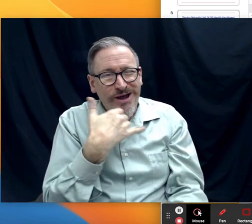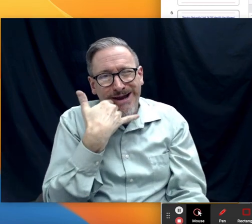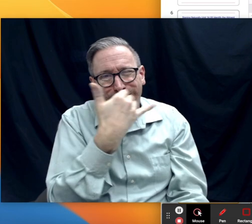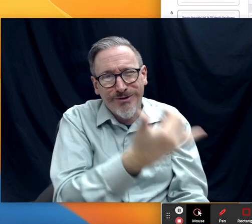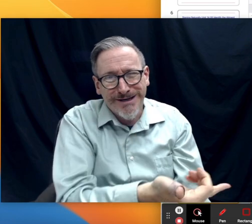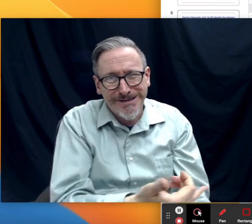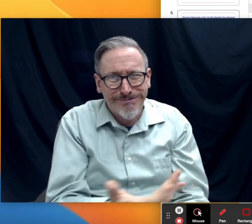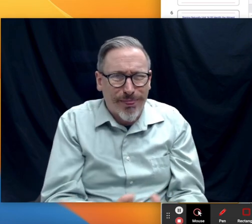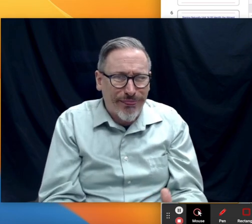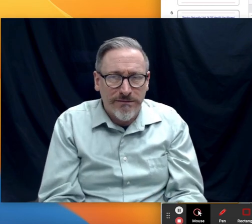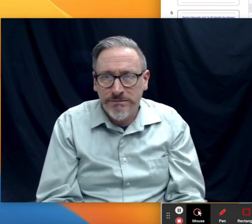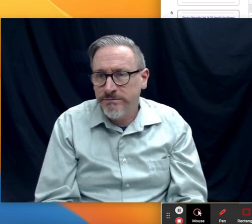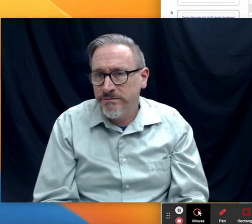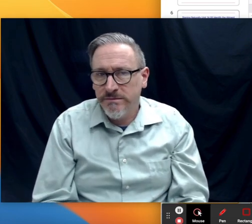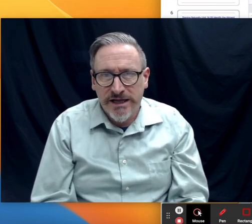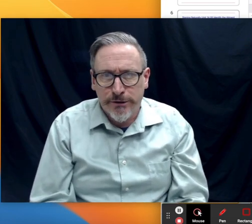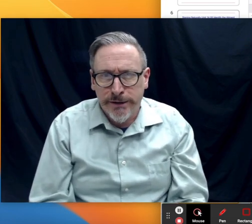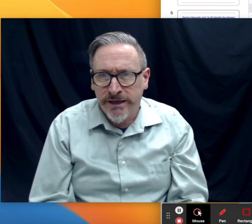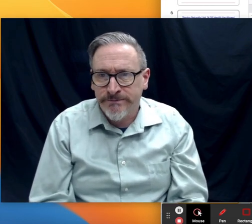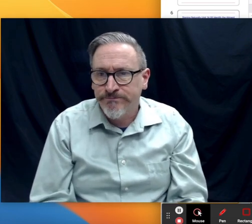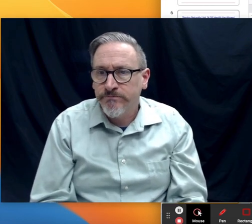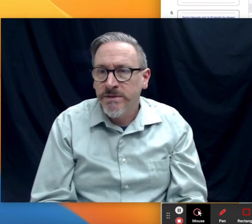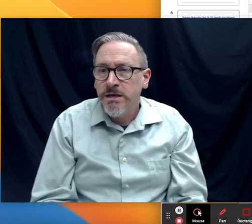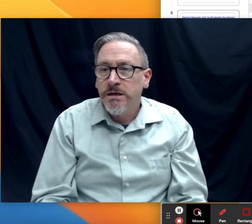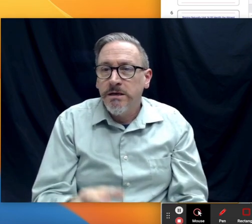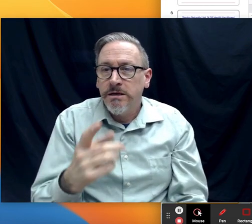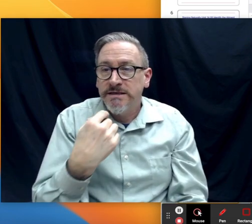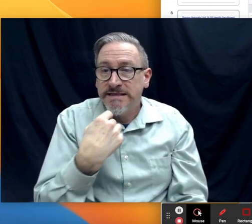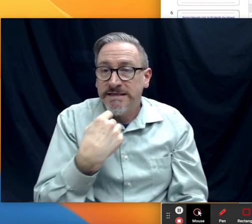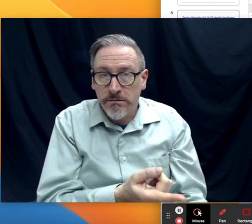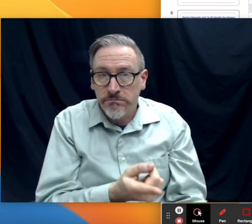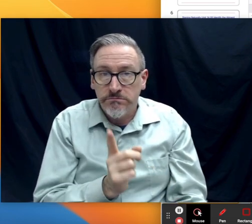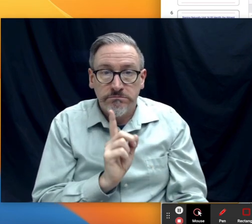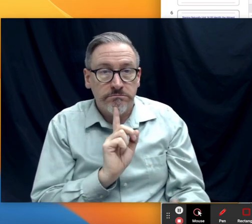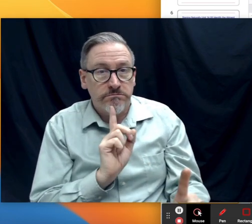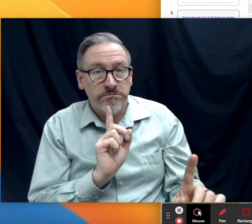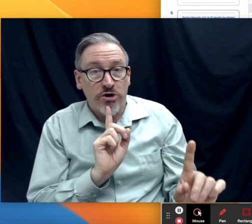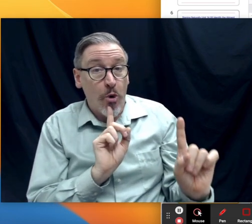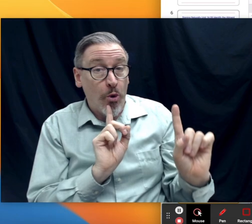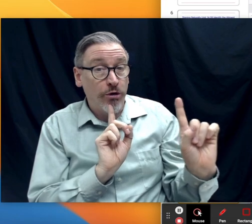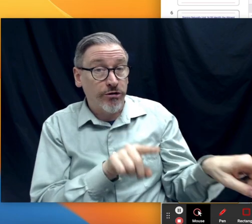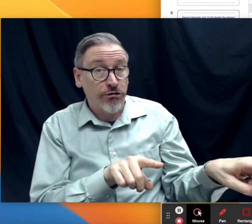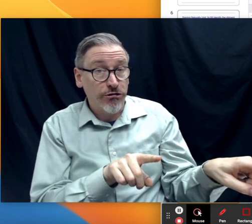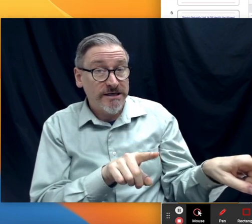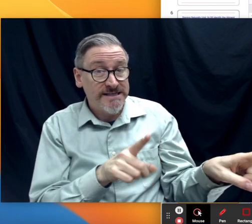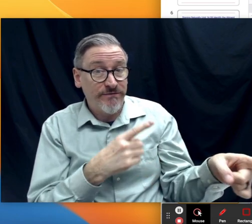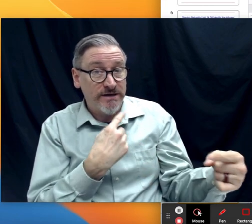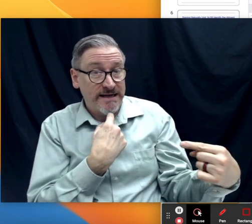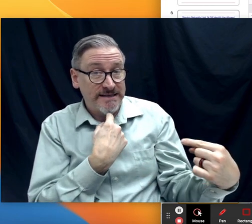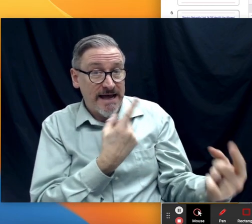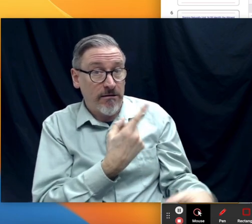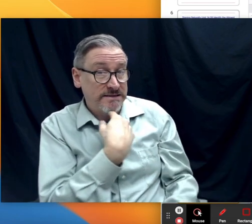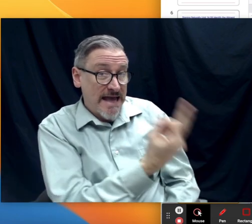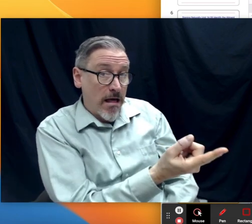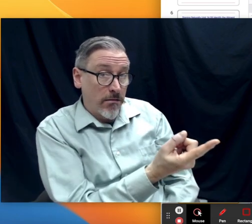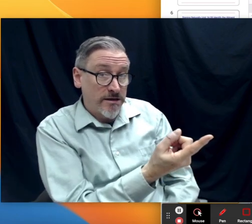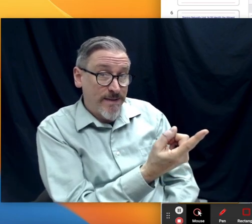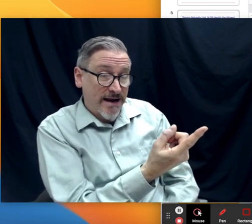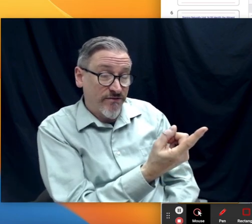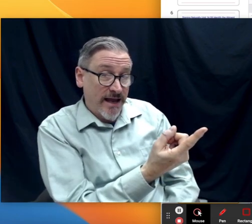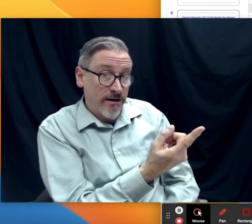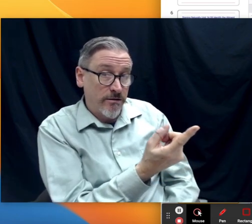You can do this hearing thing. Tell. Order is different than tell.